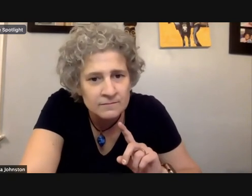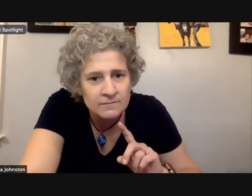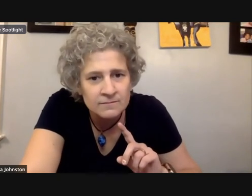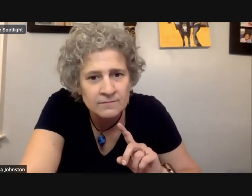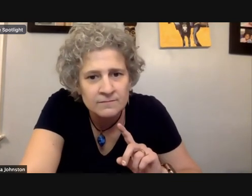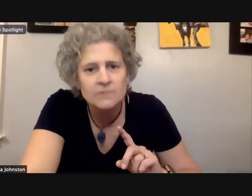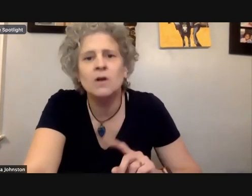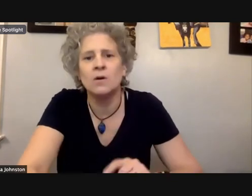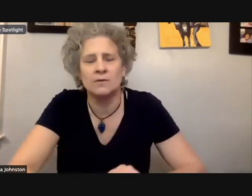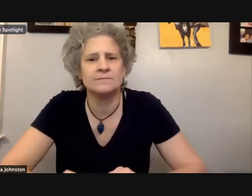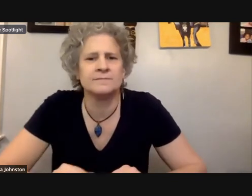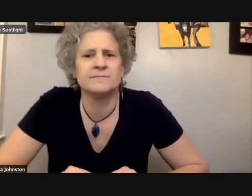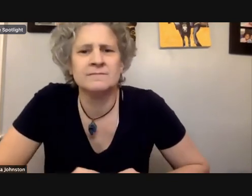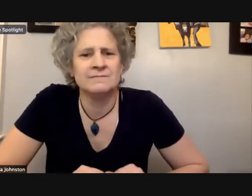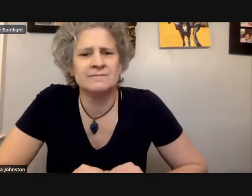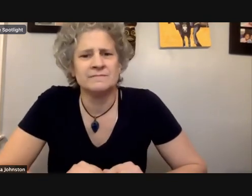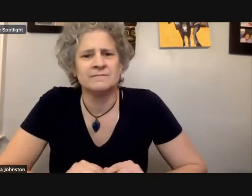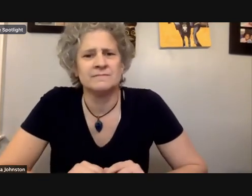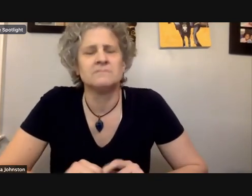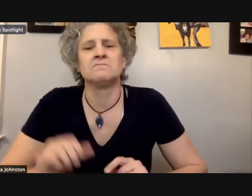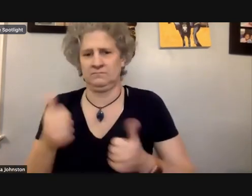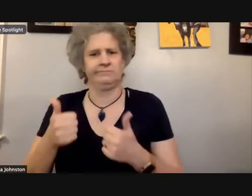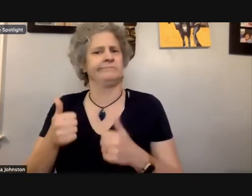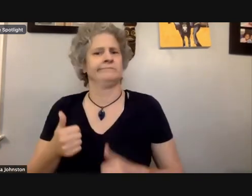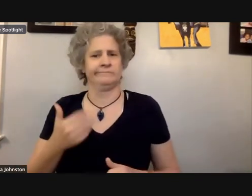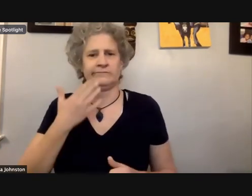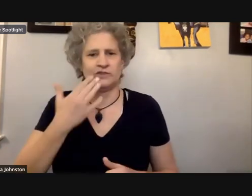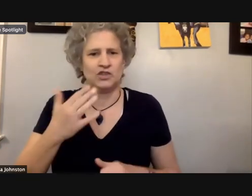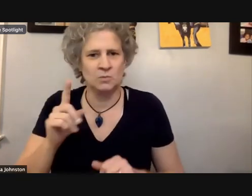Well, I'm just checking in with the chat box there.